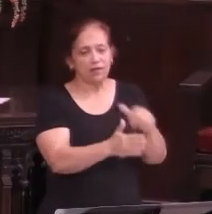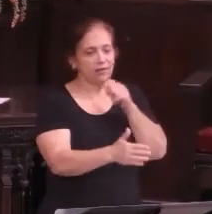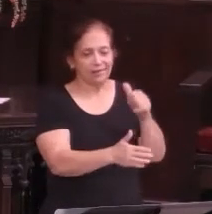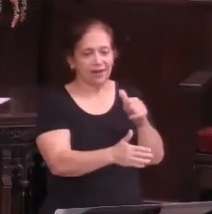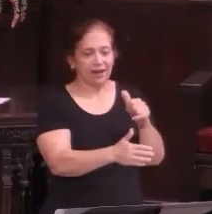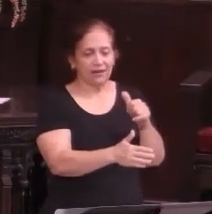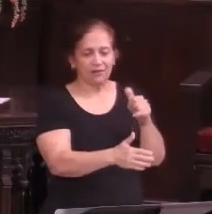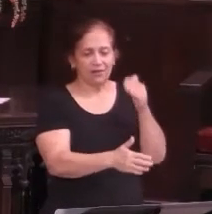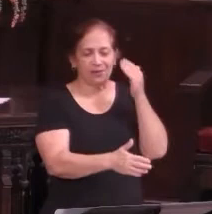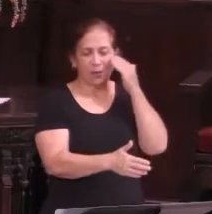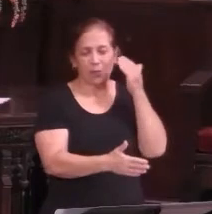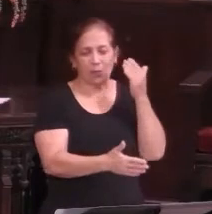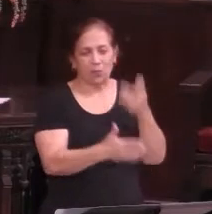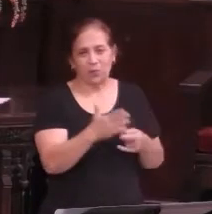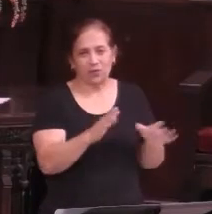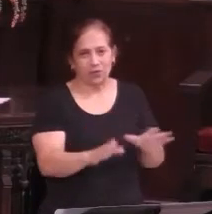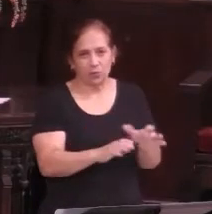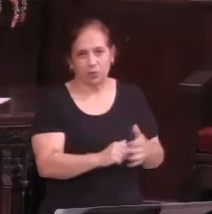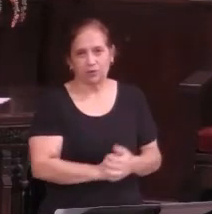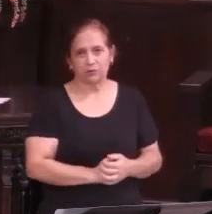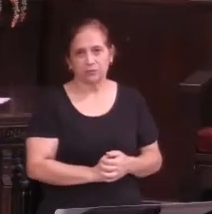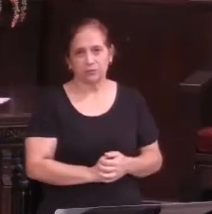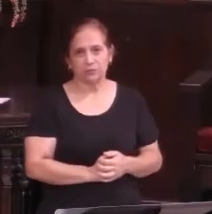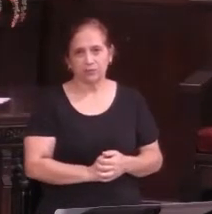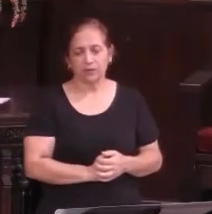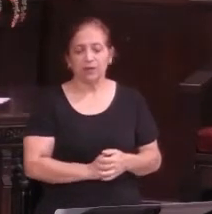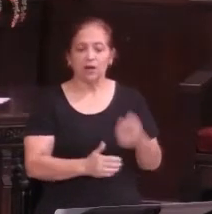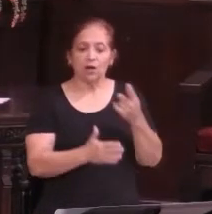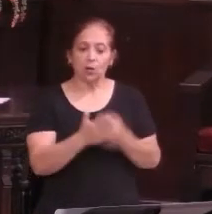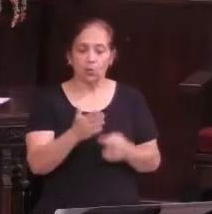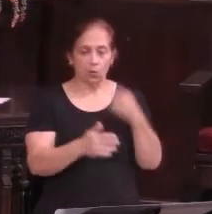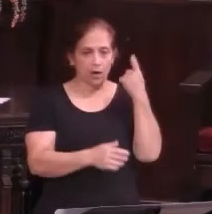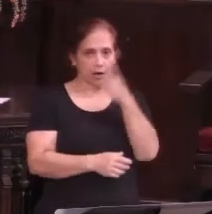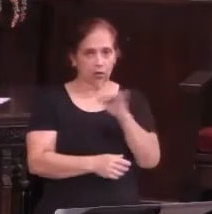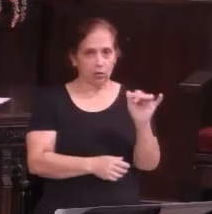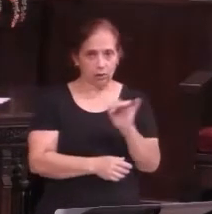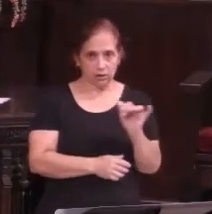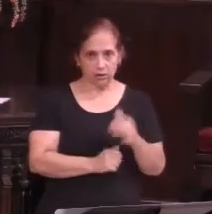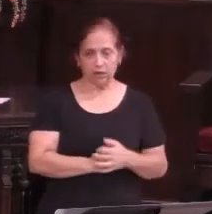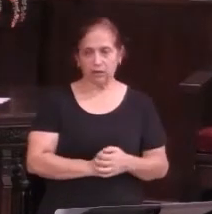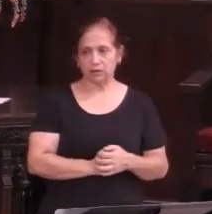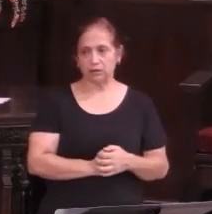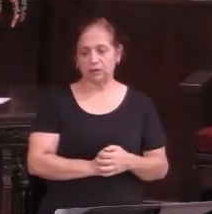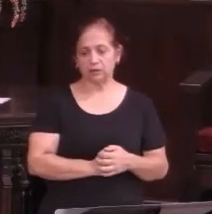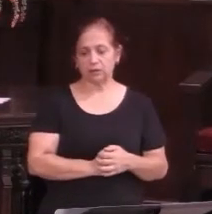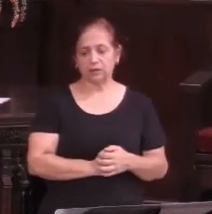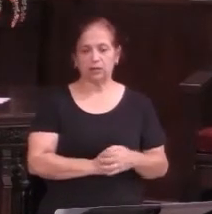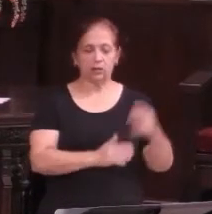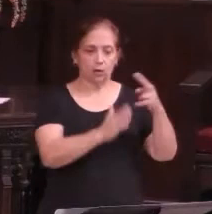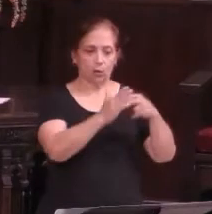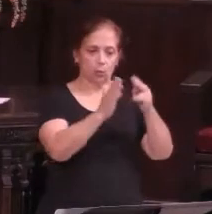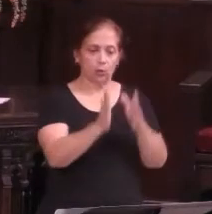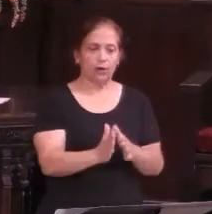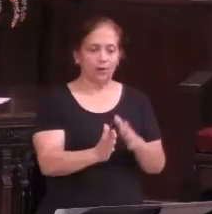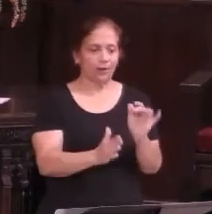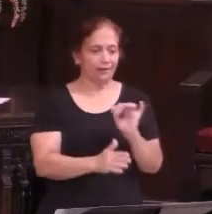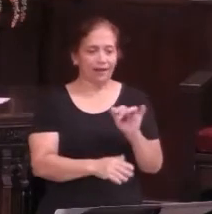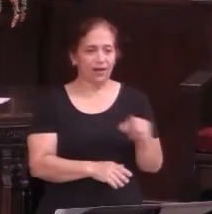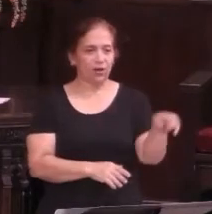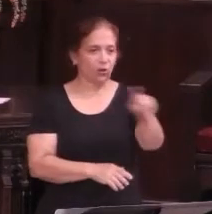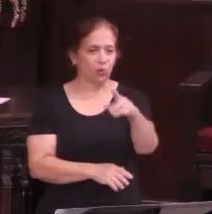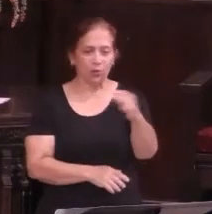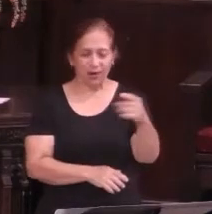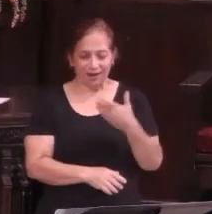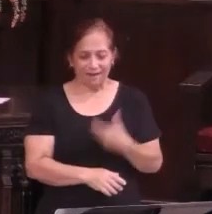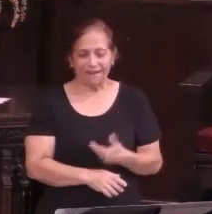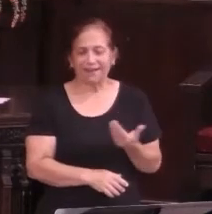being conscious of this. What this looks like is a reader, you and